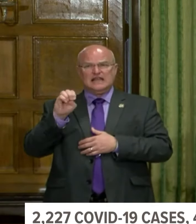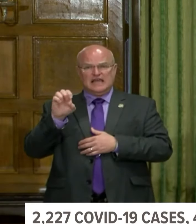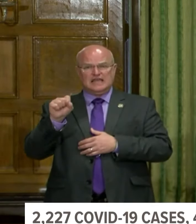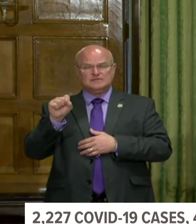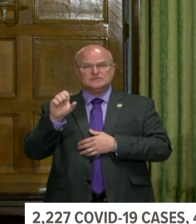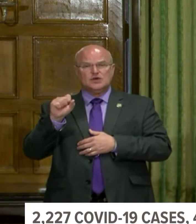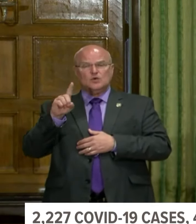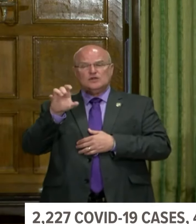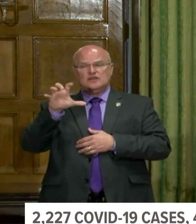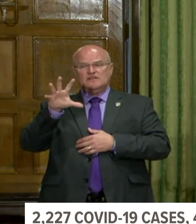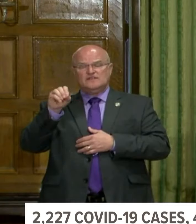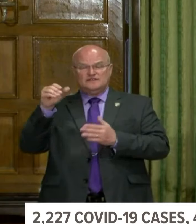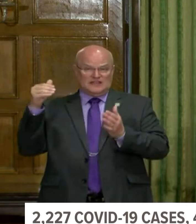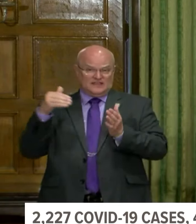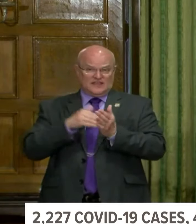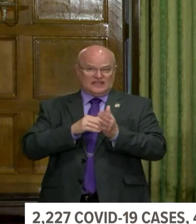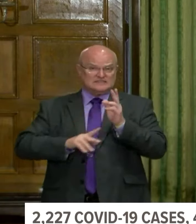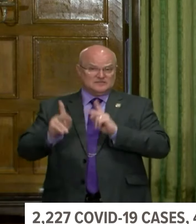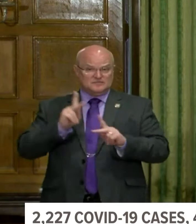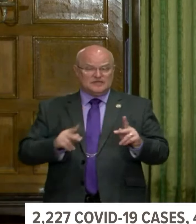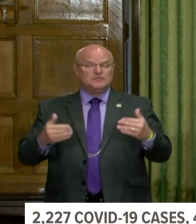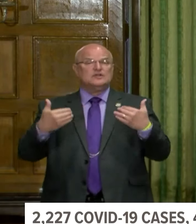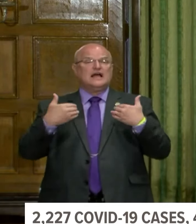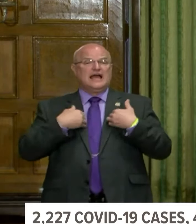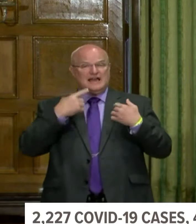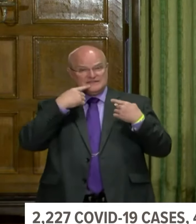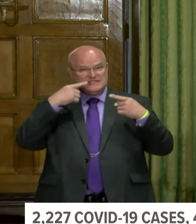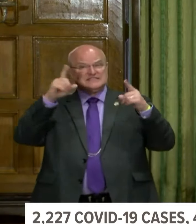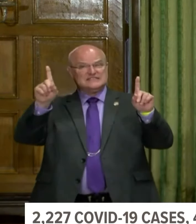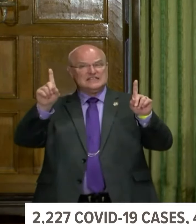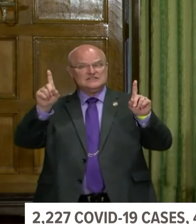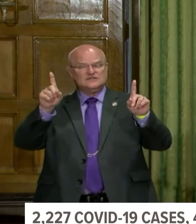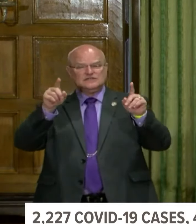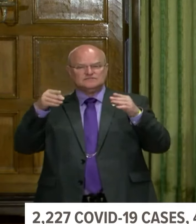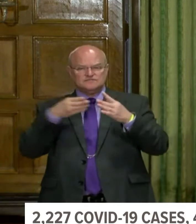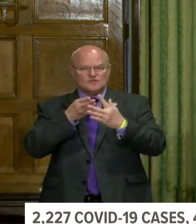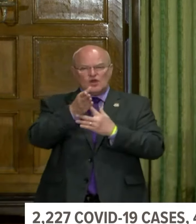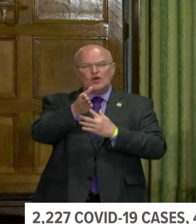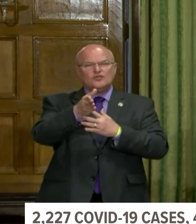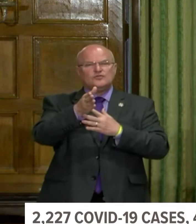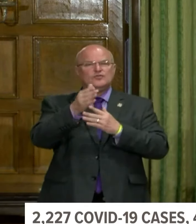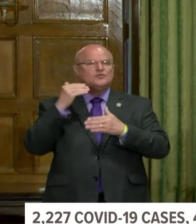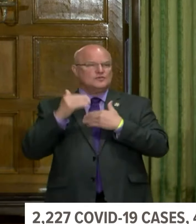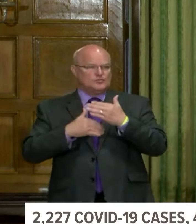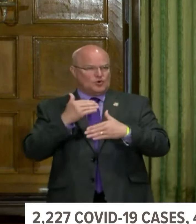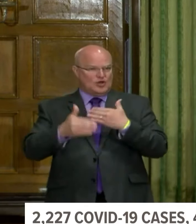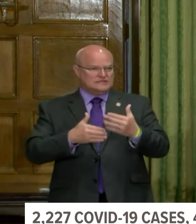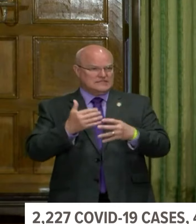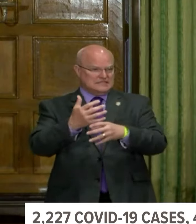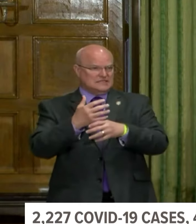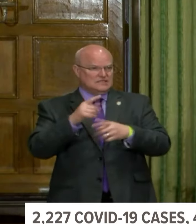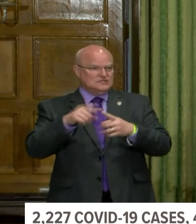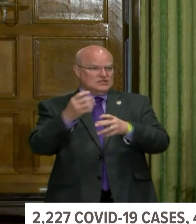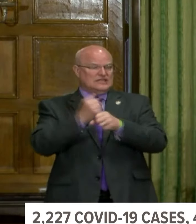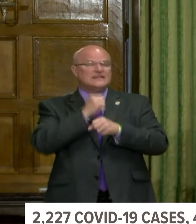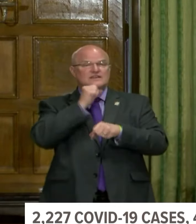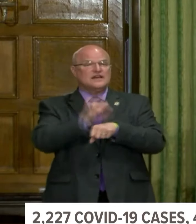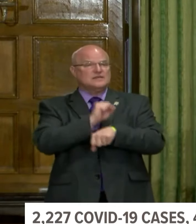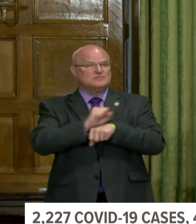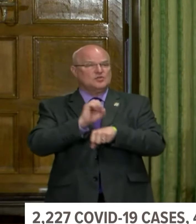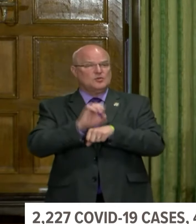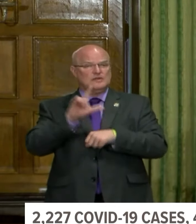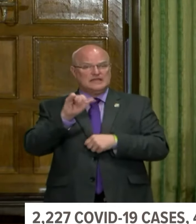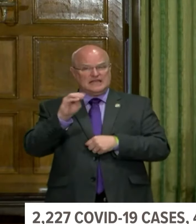so 150,000 people have successfully navigated the process to get their